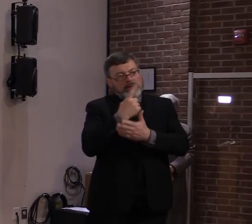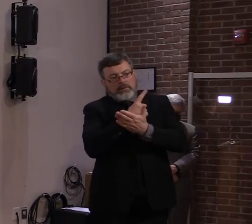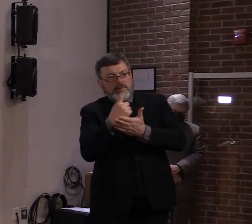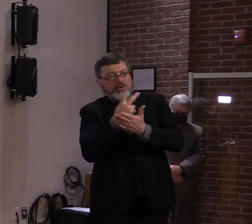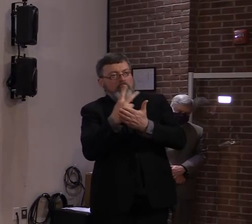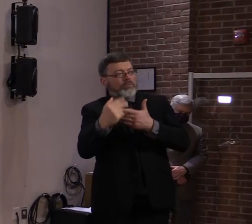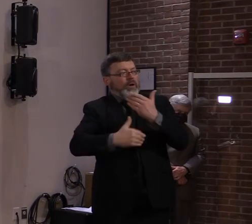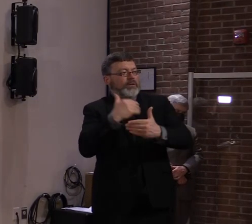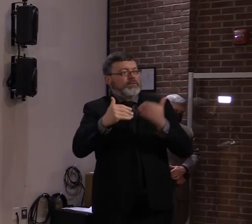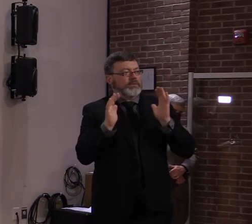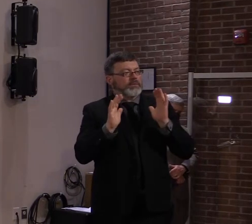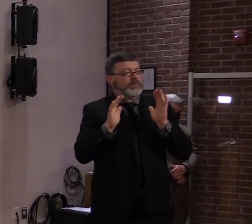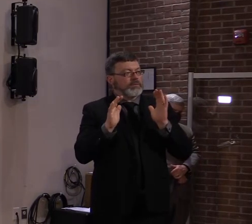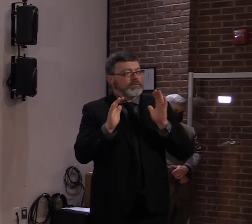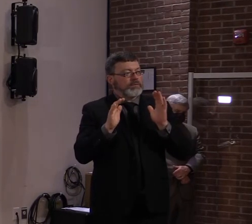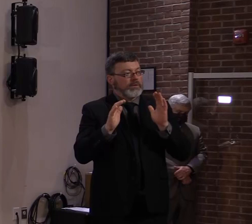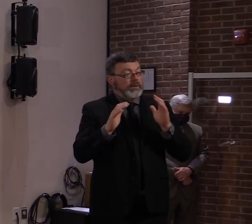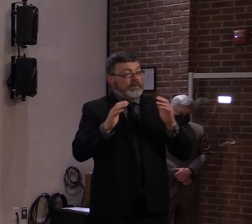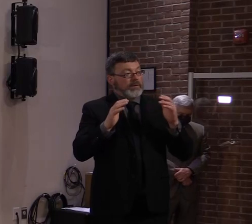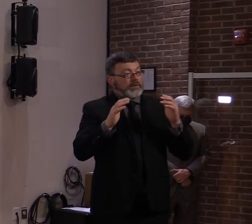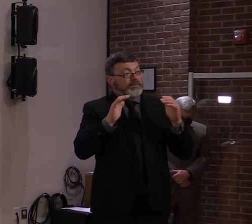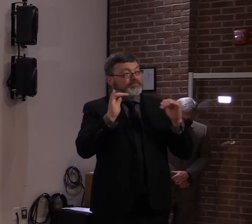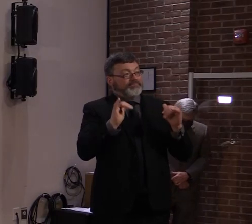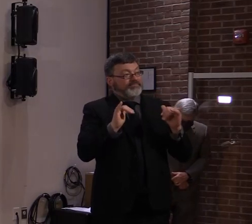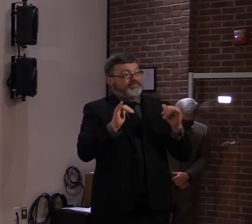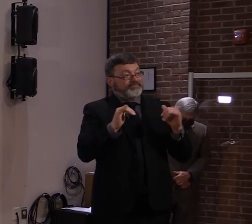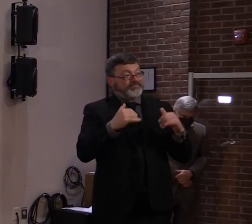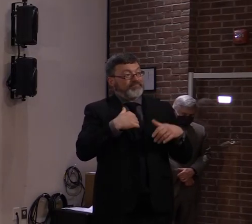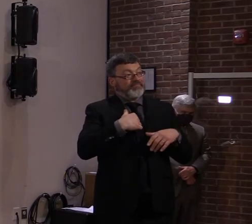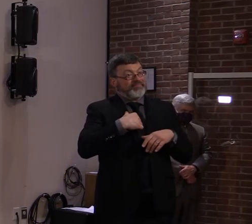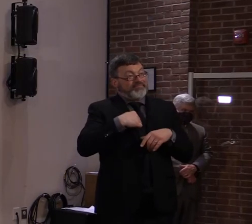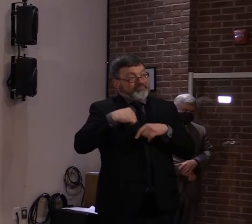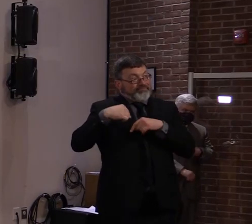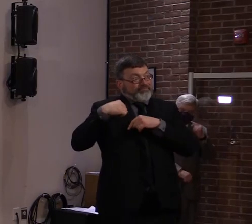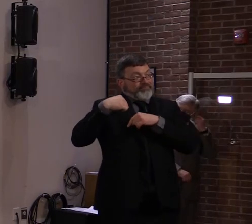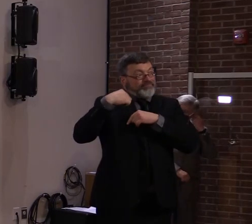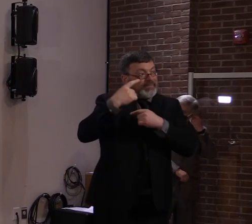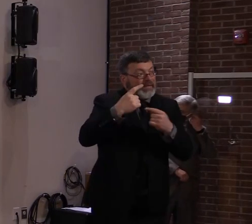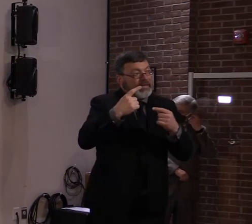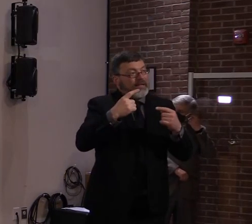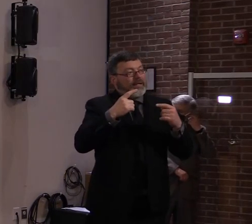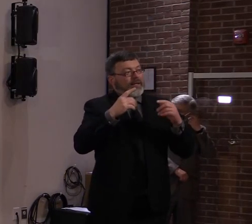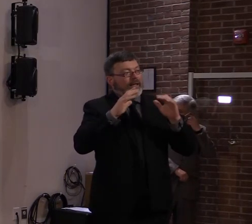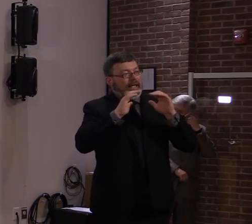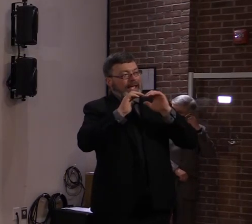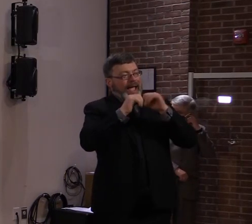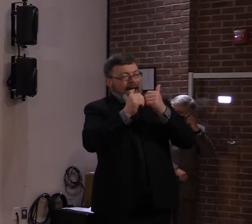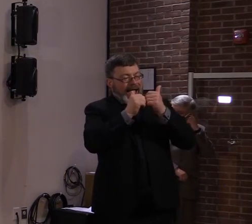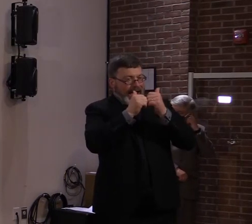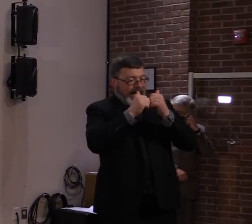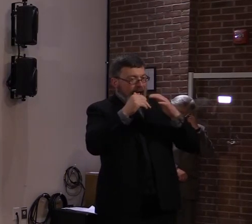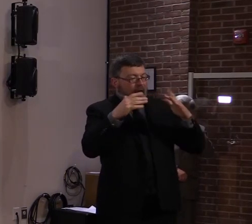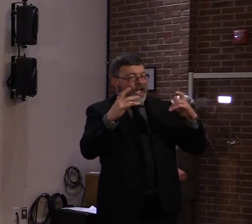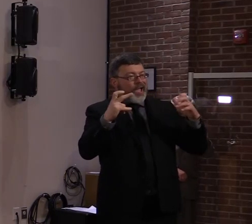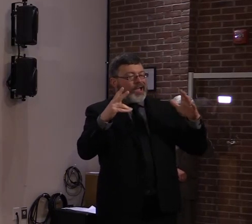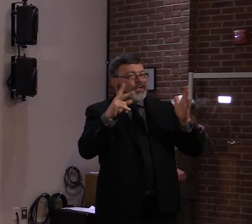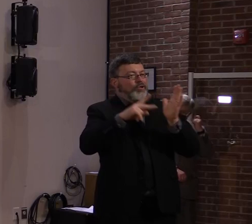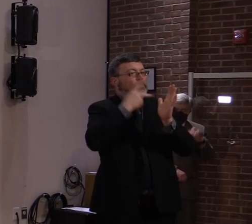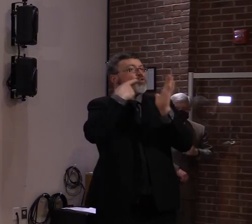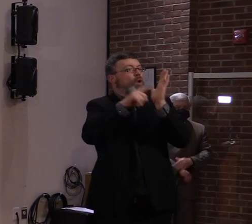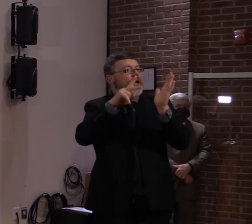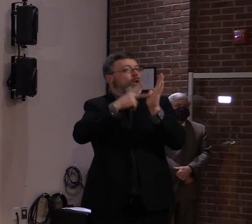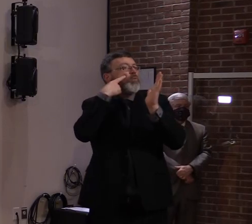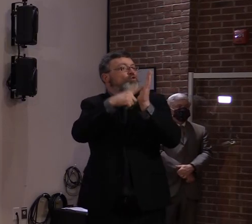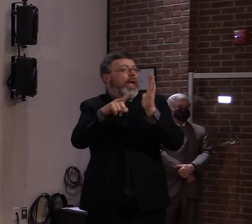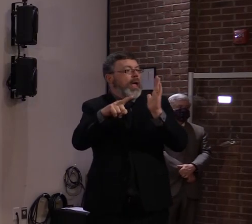in multiple cross-match and cross-checks that are slowing that processing of payment